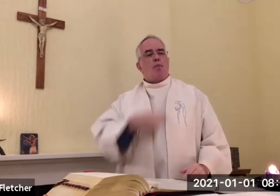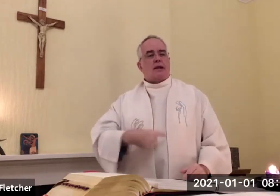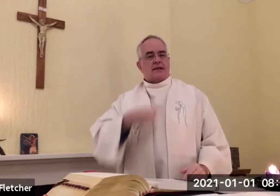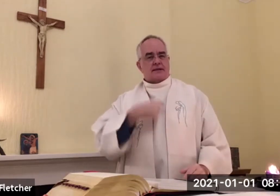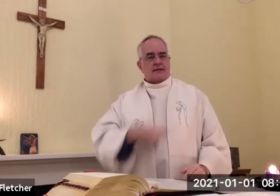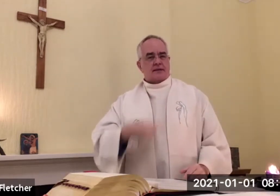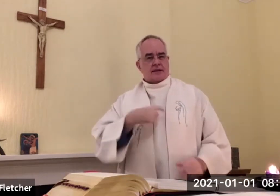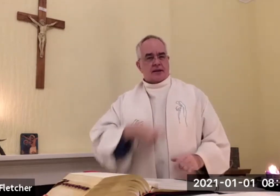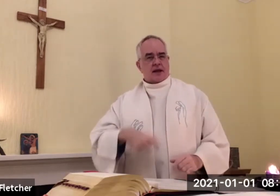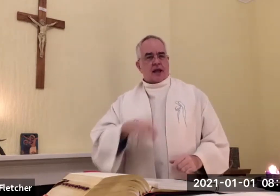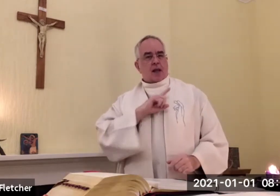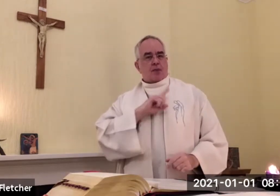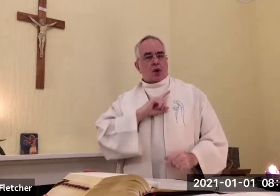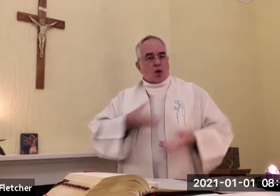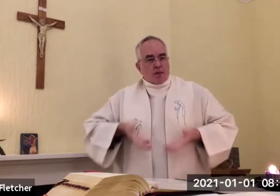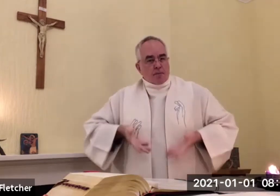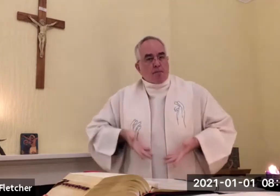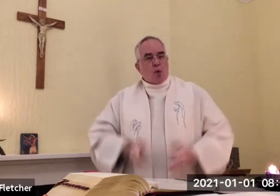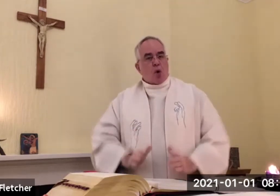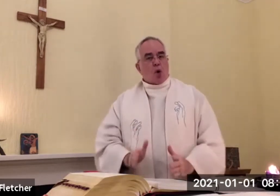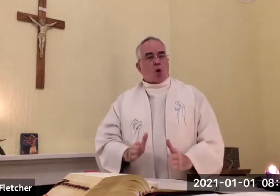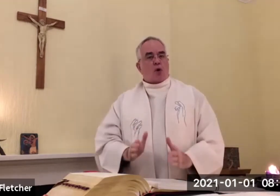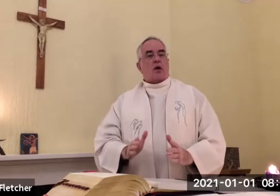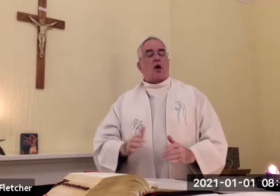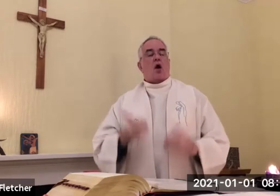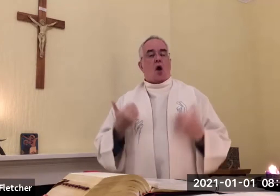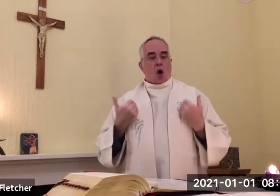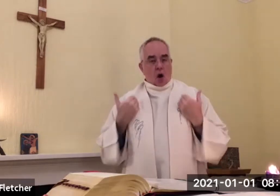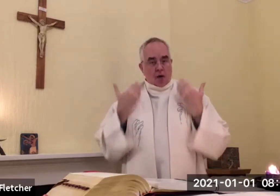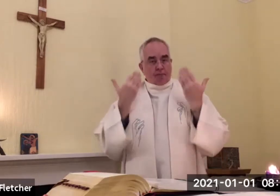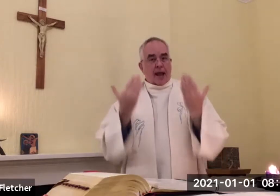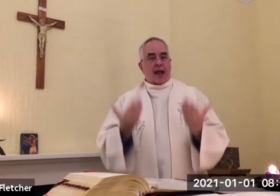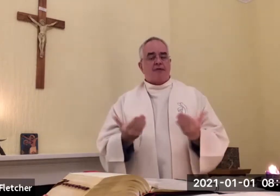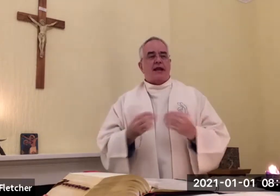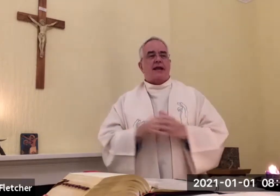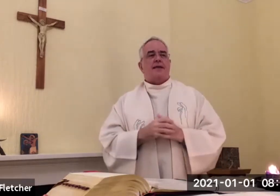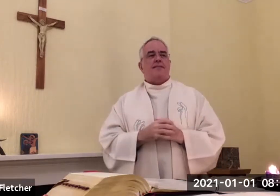human, because born of Mary.